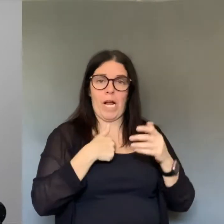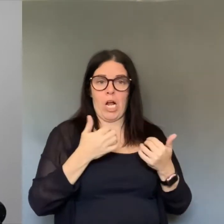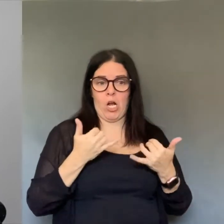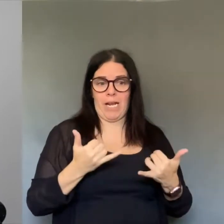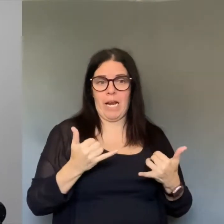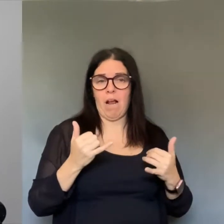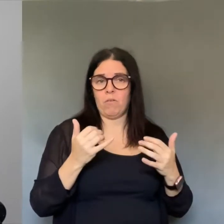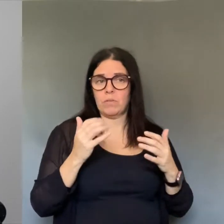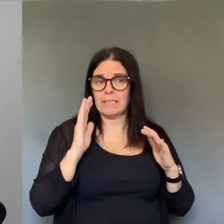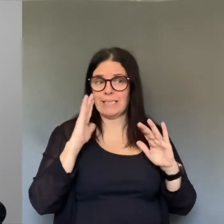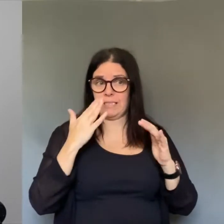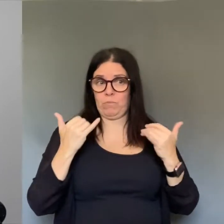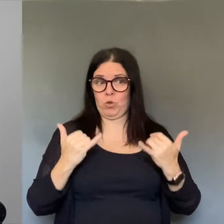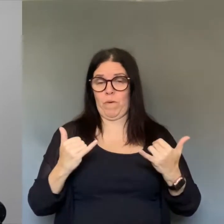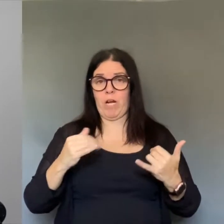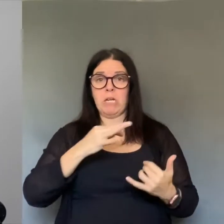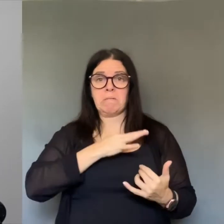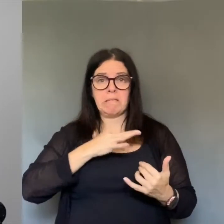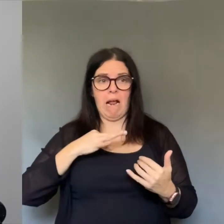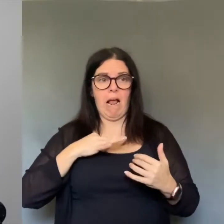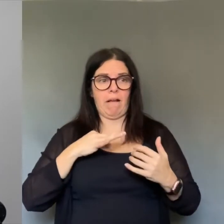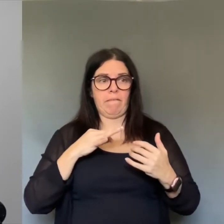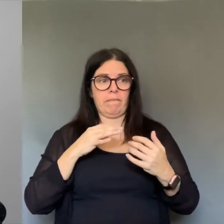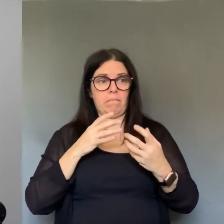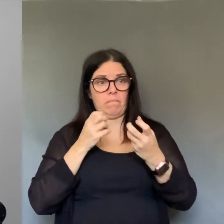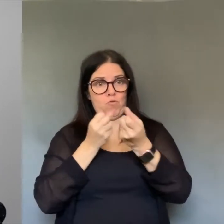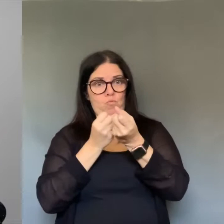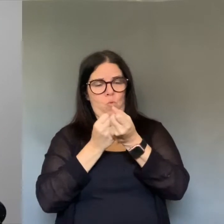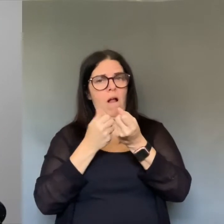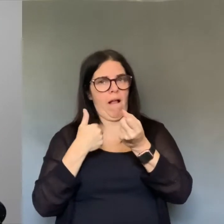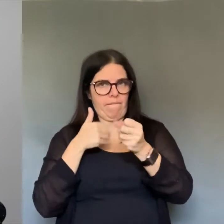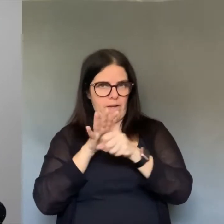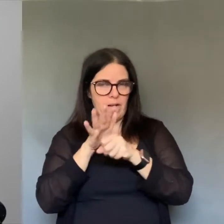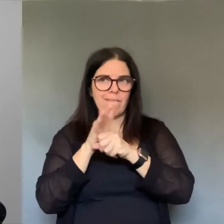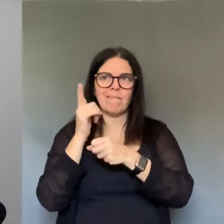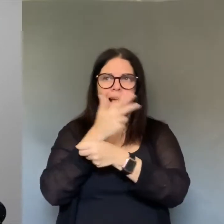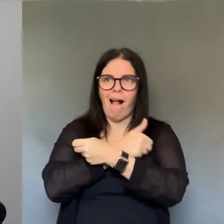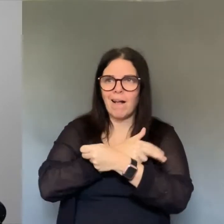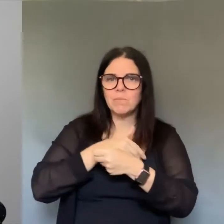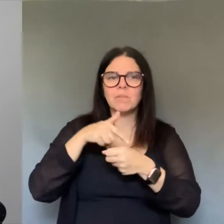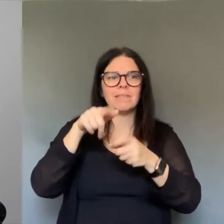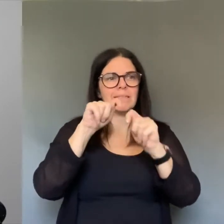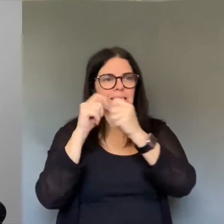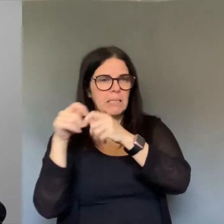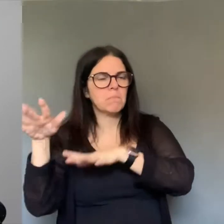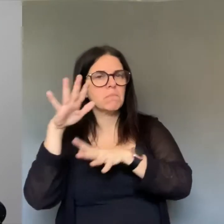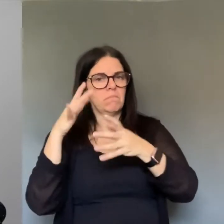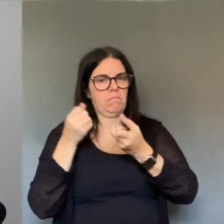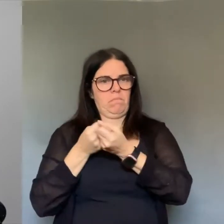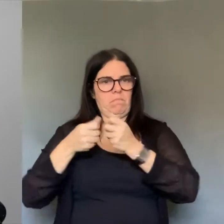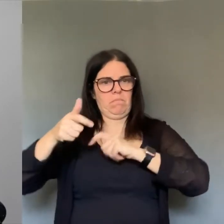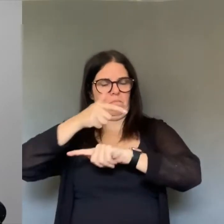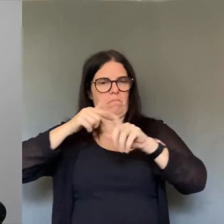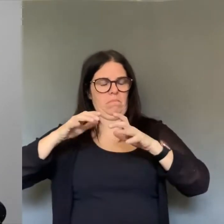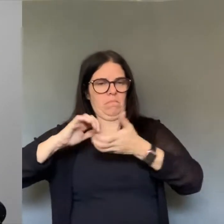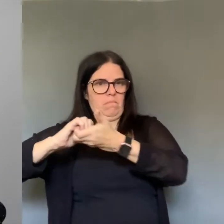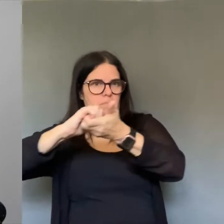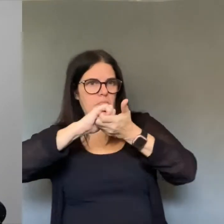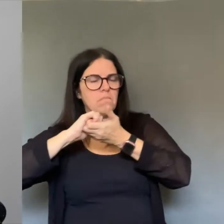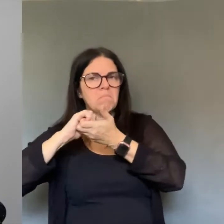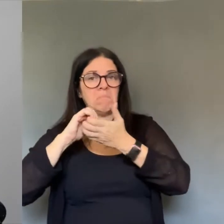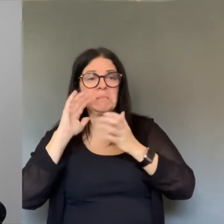that didn't happen yet in our community, and our homes are doing okay with the current staffing with the support of all